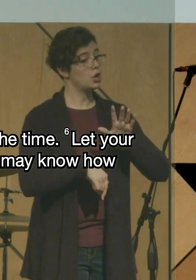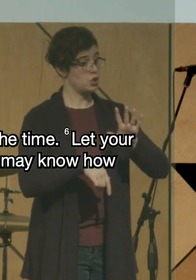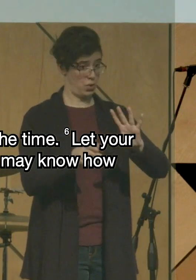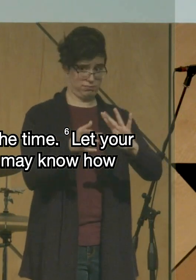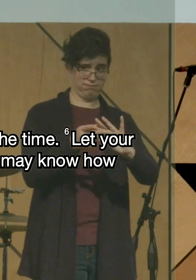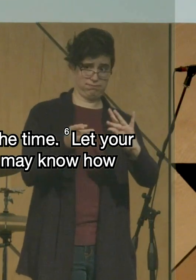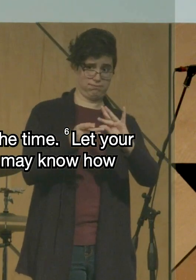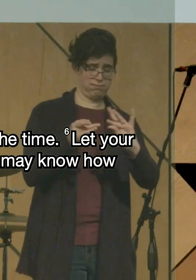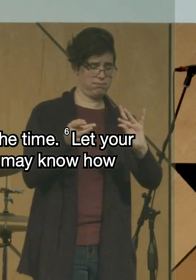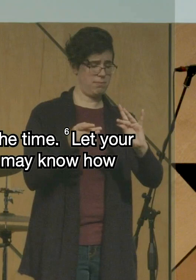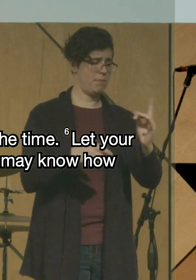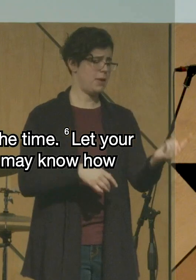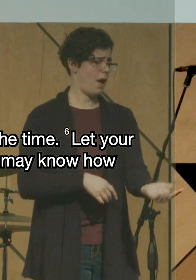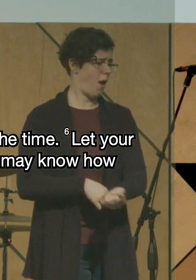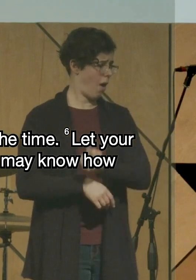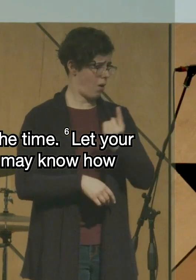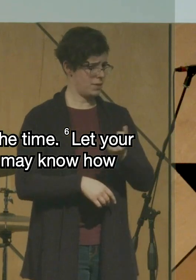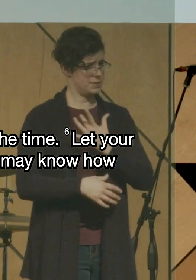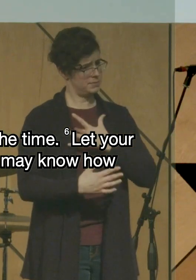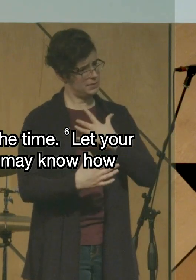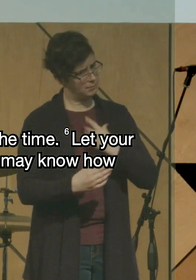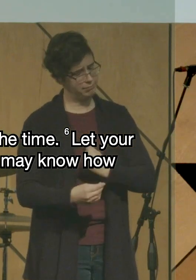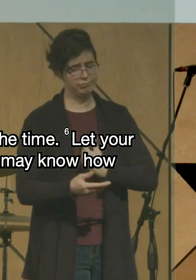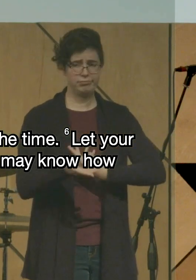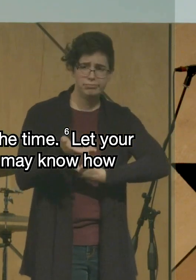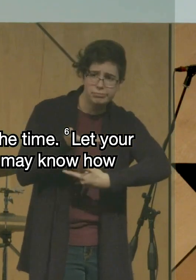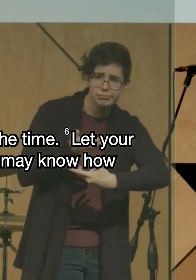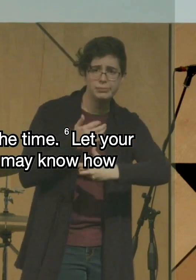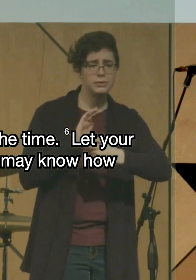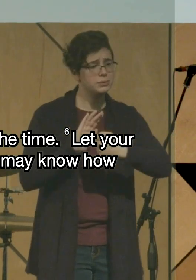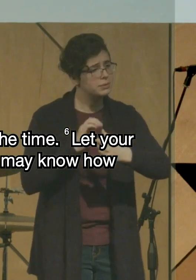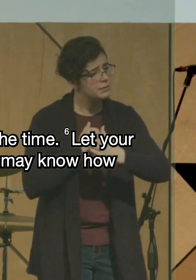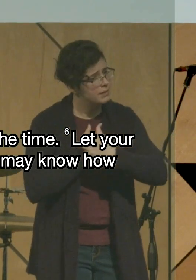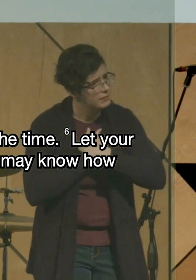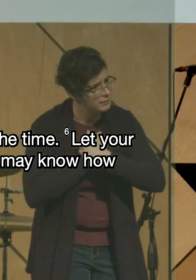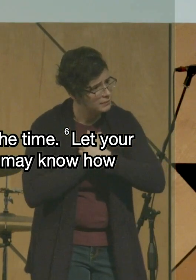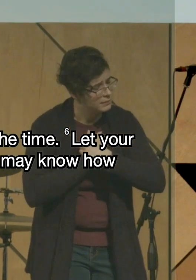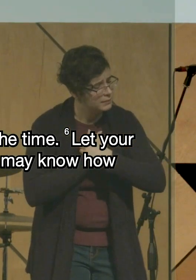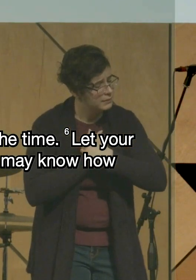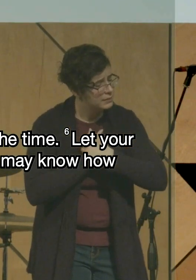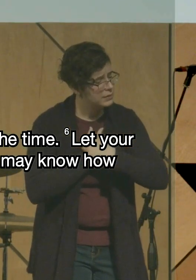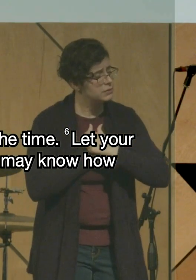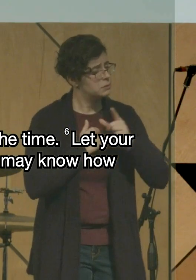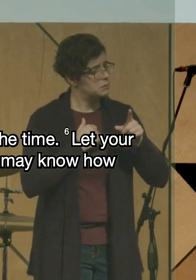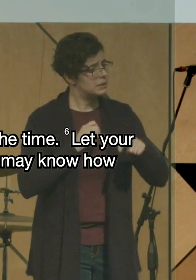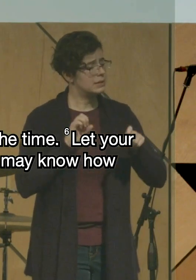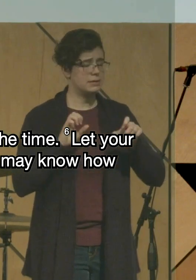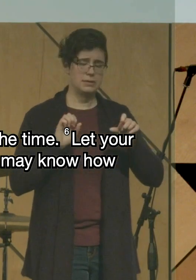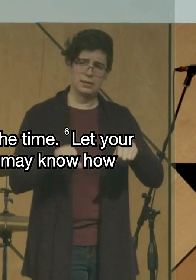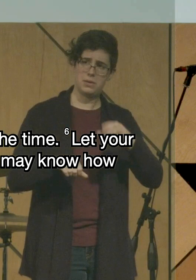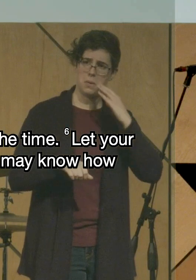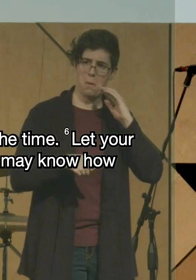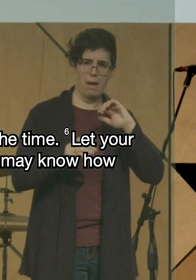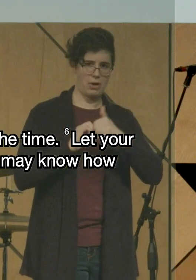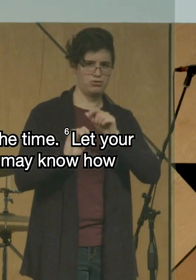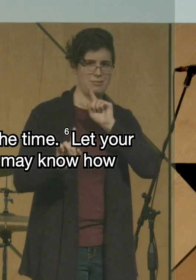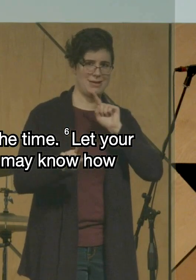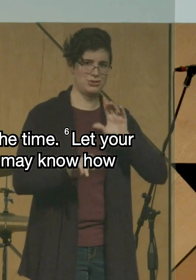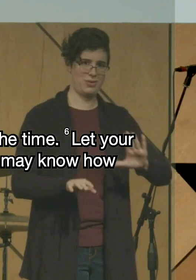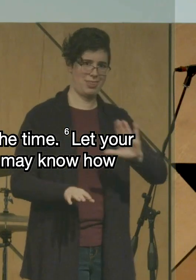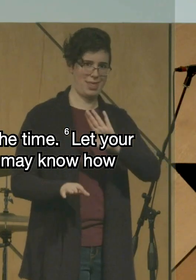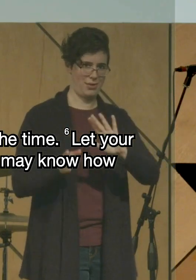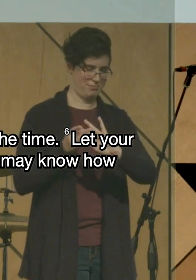speech always be gracious, seasoned with salt, so that you may know how you ought to answer each